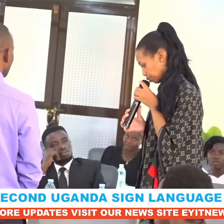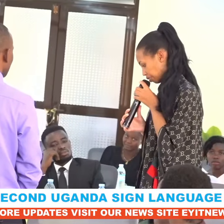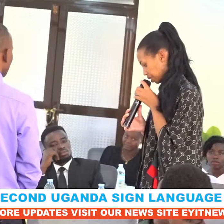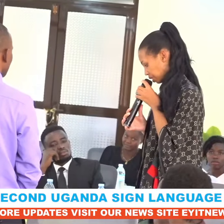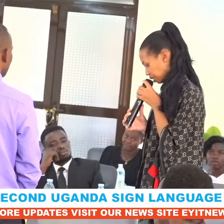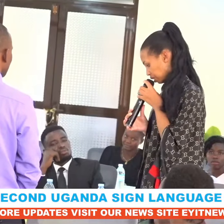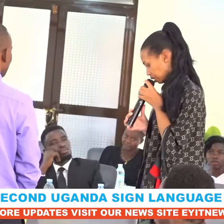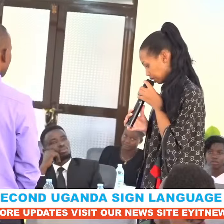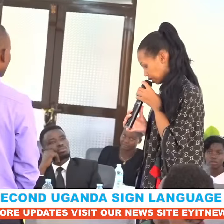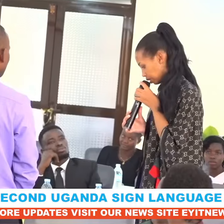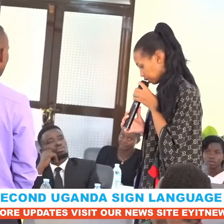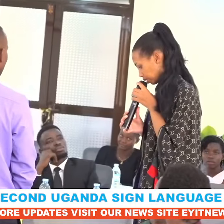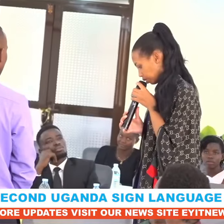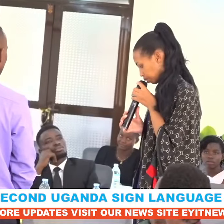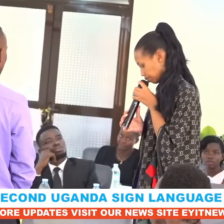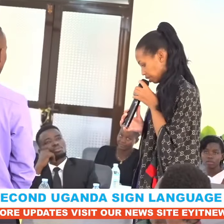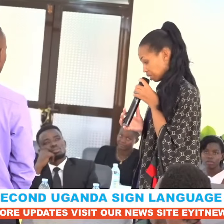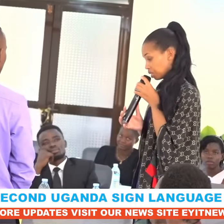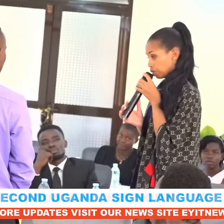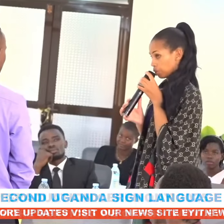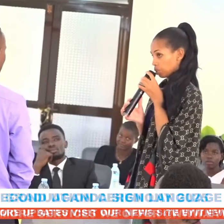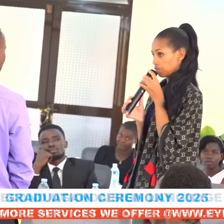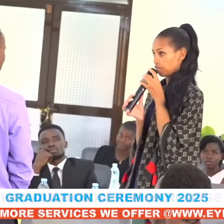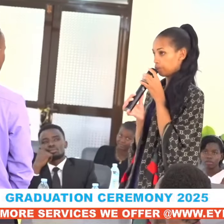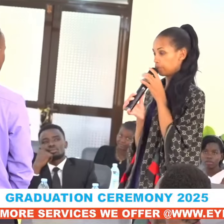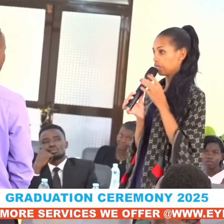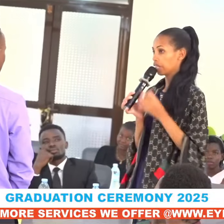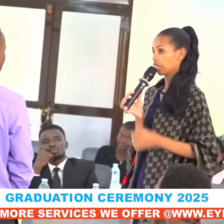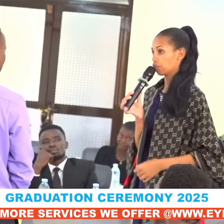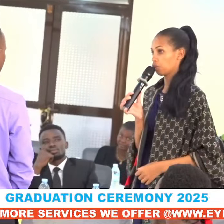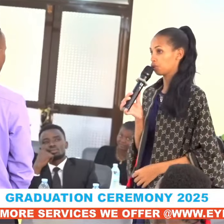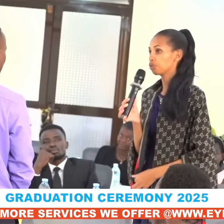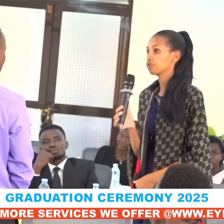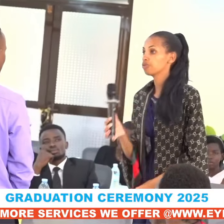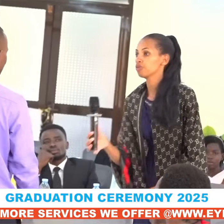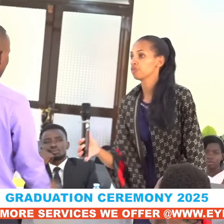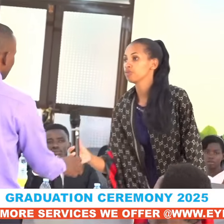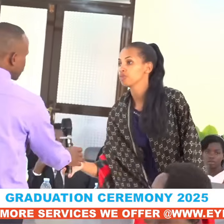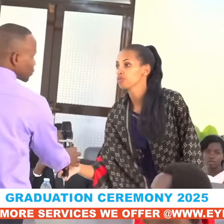I'm a visitor of this graduation ceremony. Thank you.